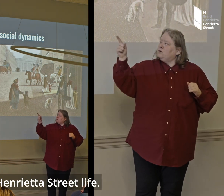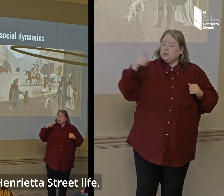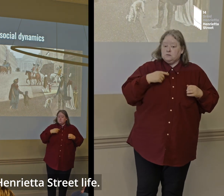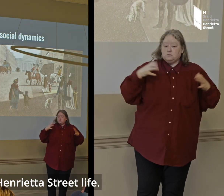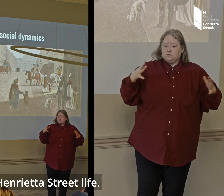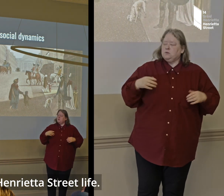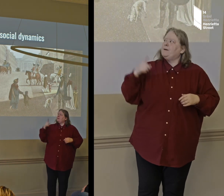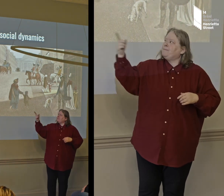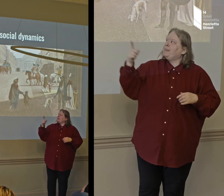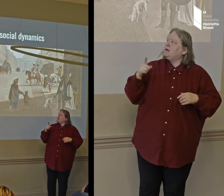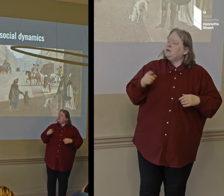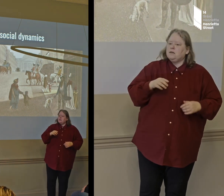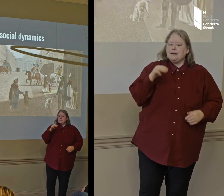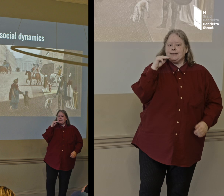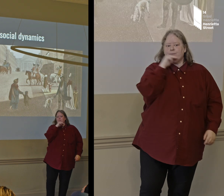Street life.